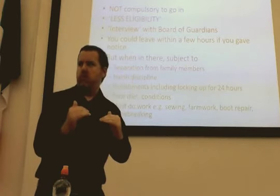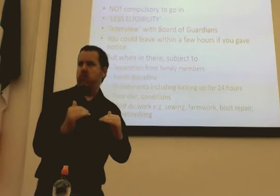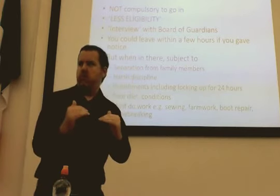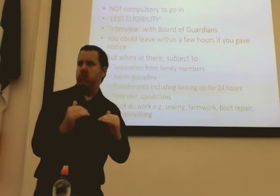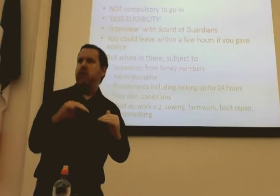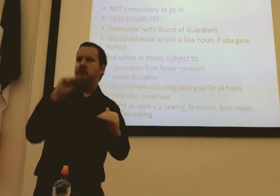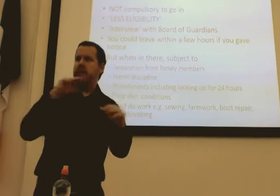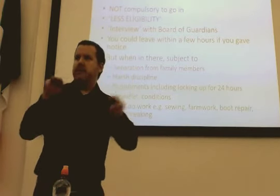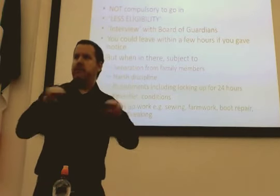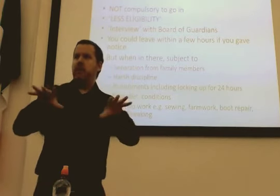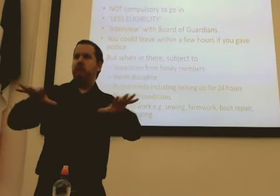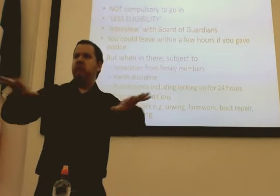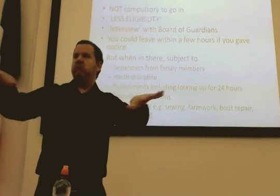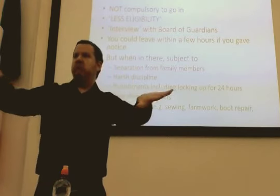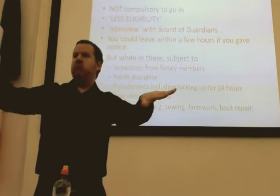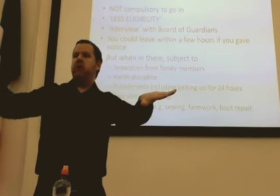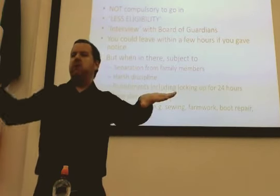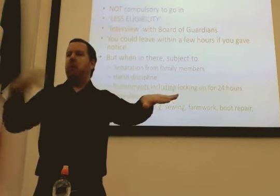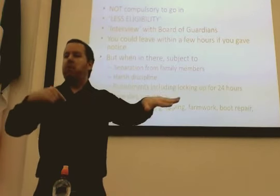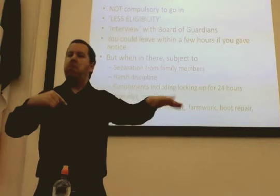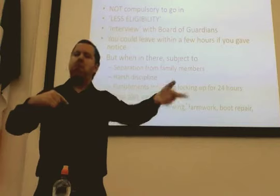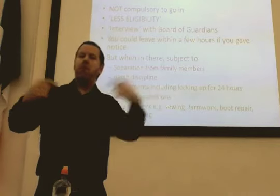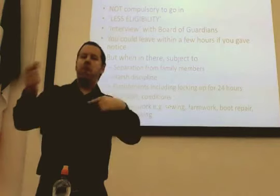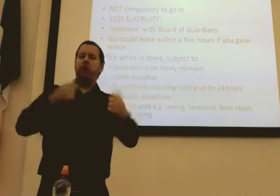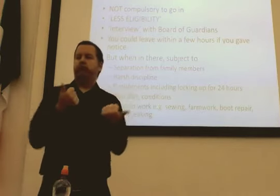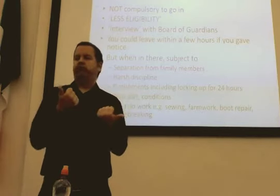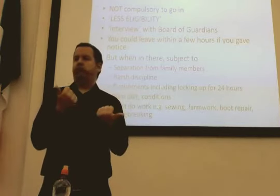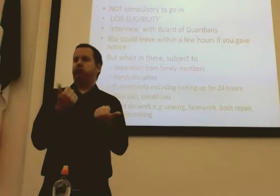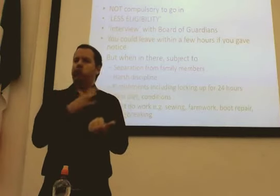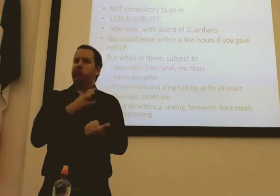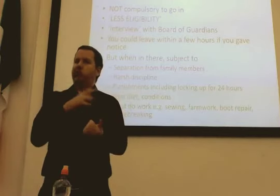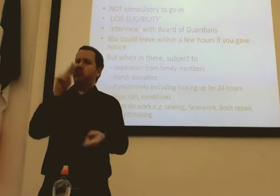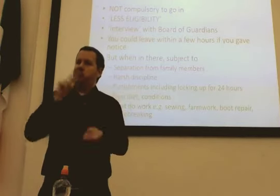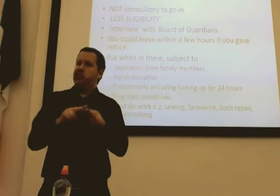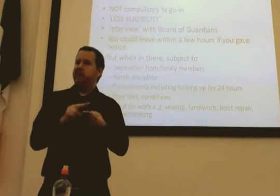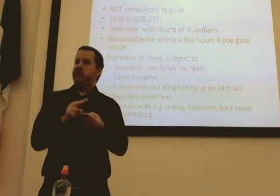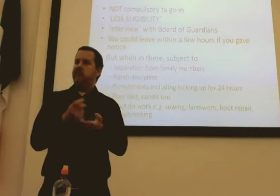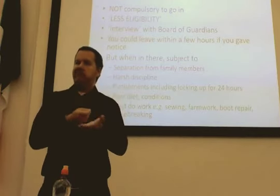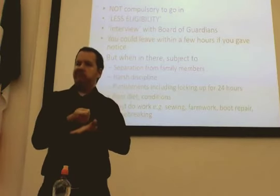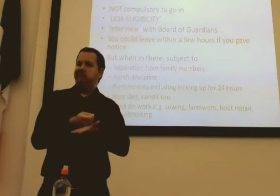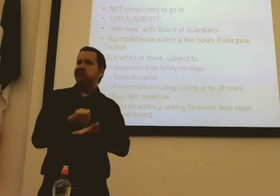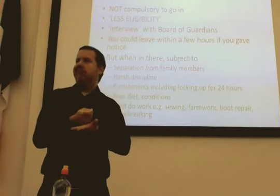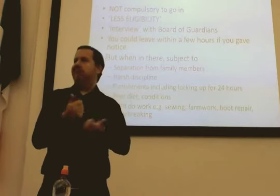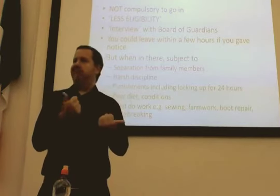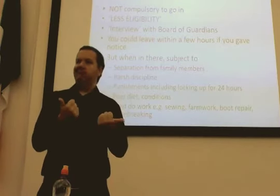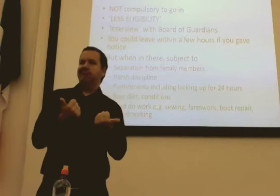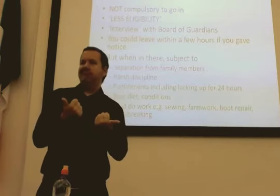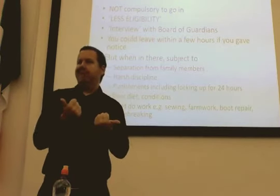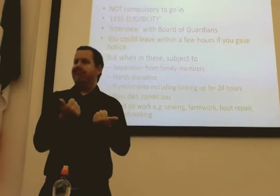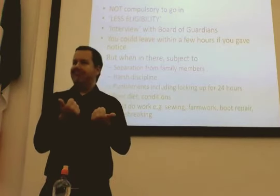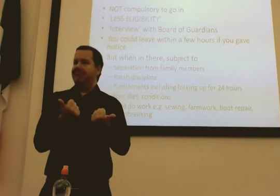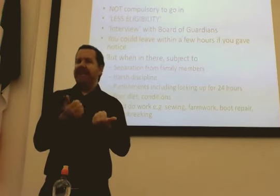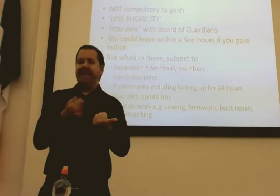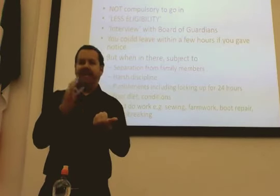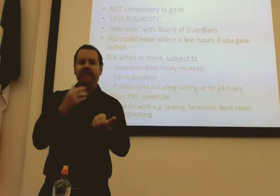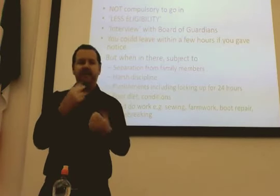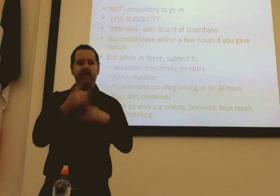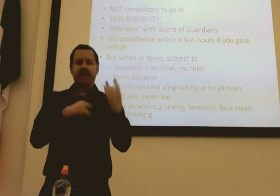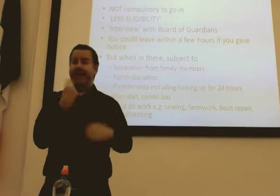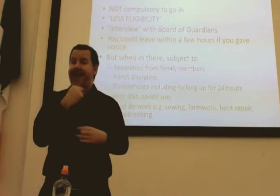So they tried to make the conditions as bad as possible to, I suppose, deter people from going into it in the first instance. Also meant that they were cheaper to